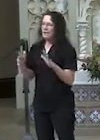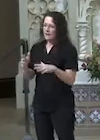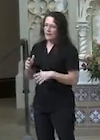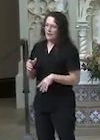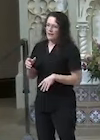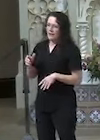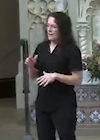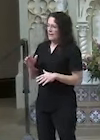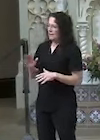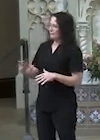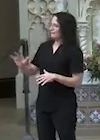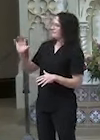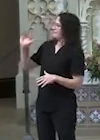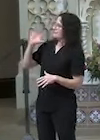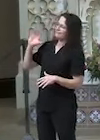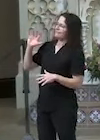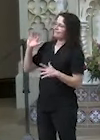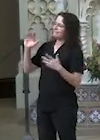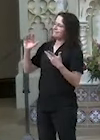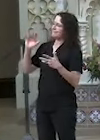We had a very